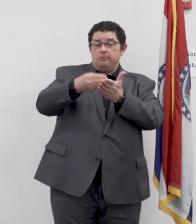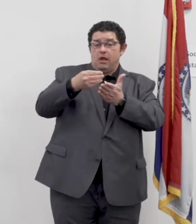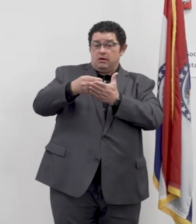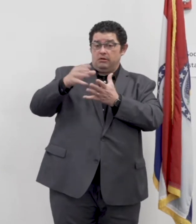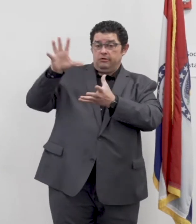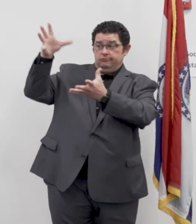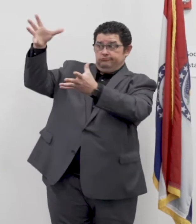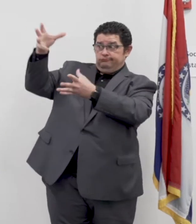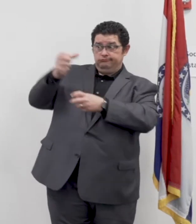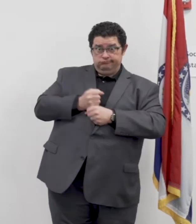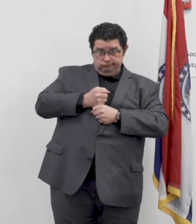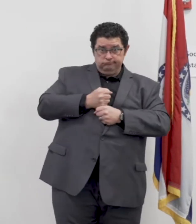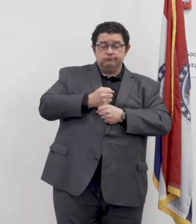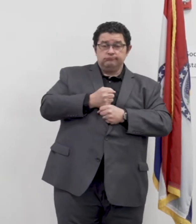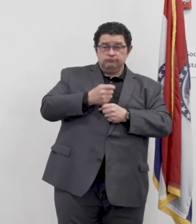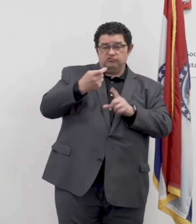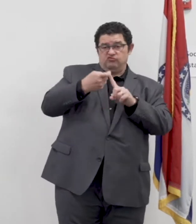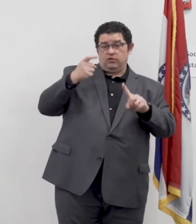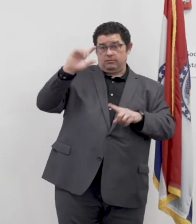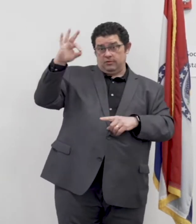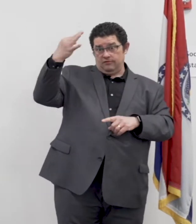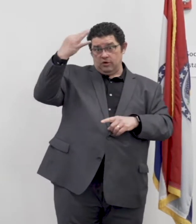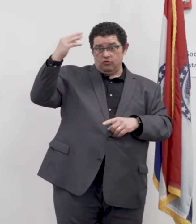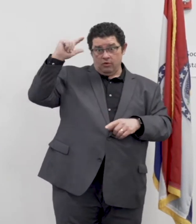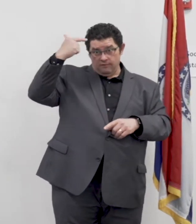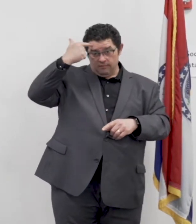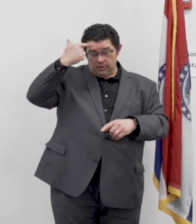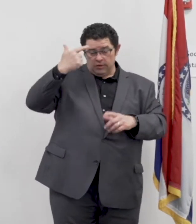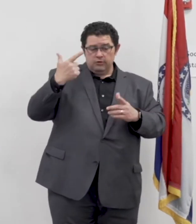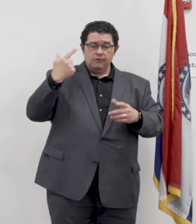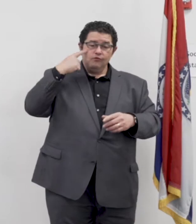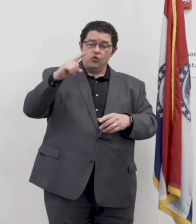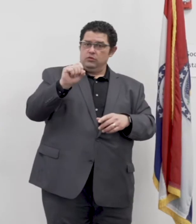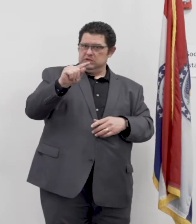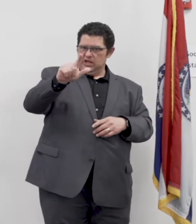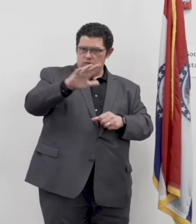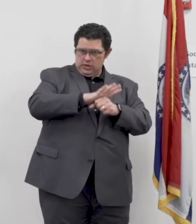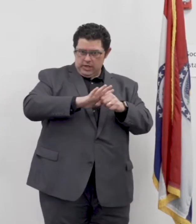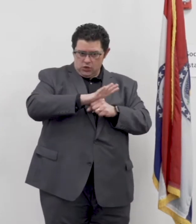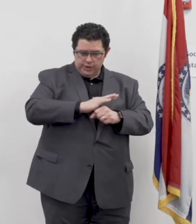CARES Act grant from the federal government to St. Louis County.